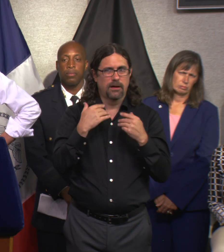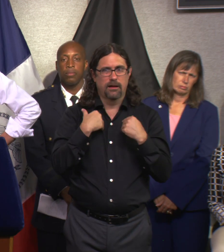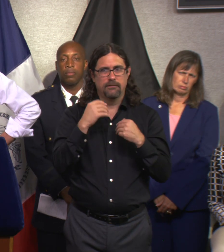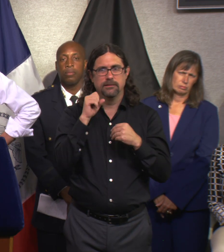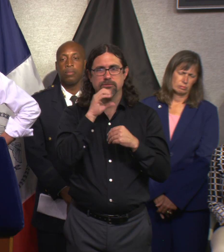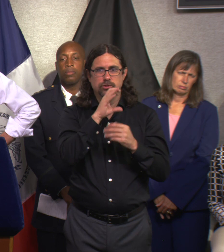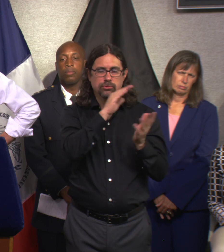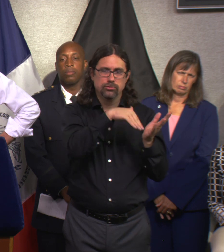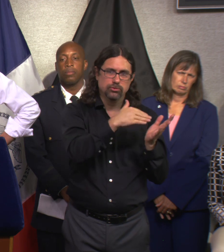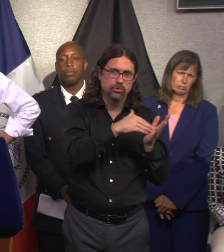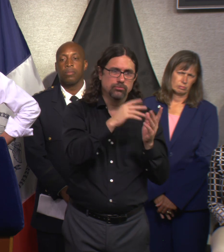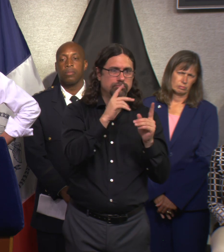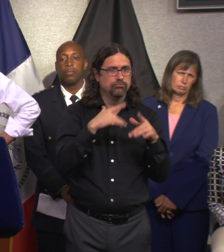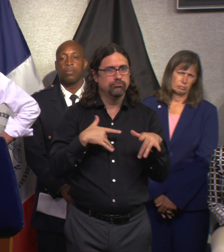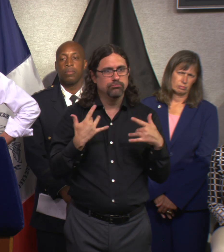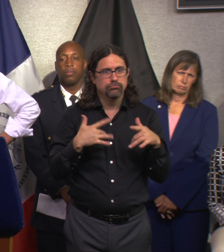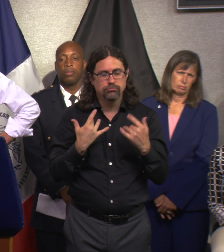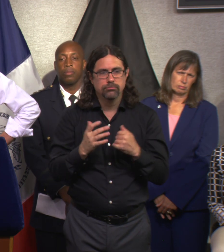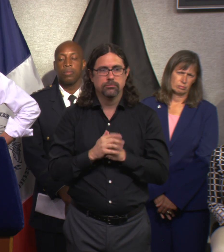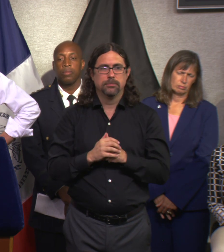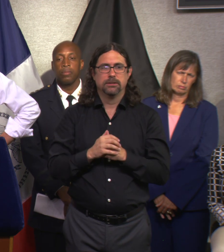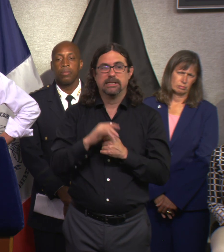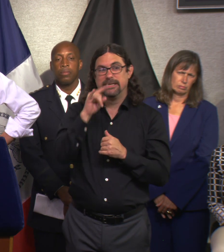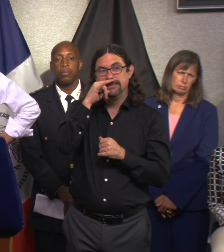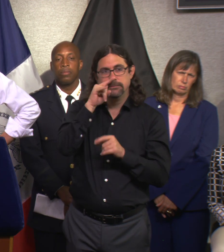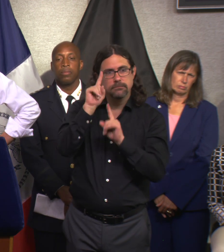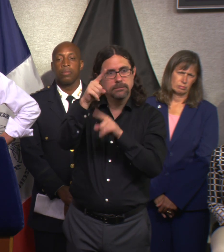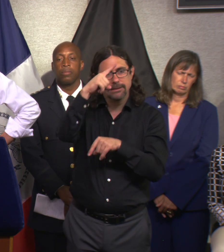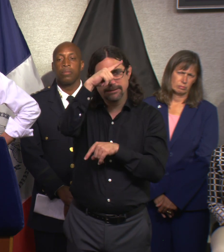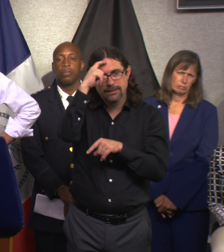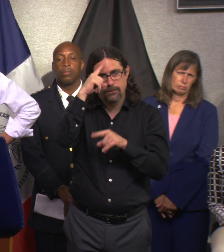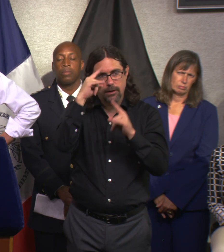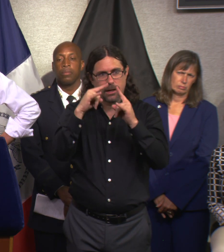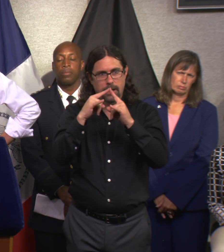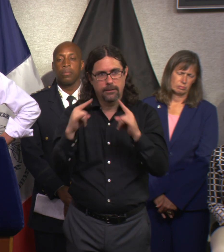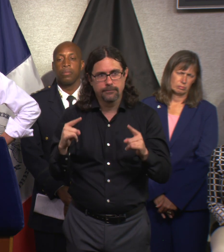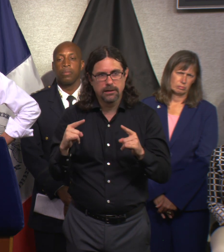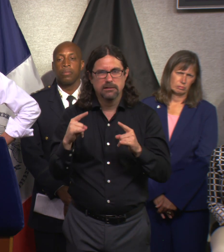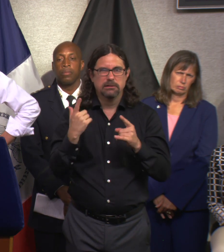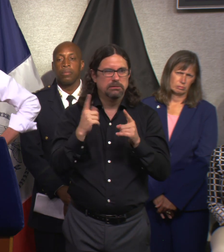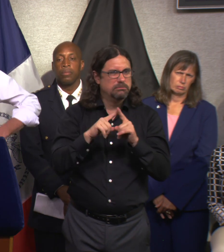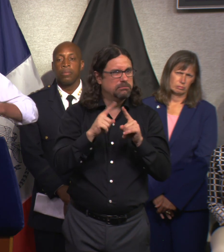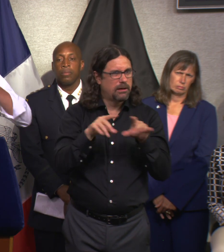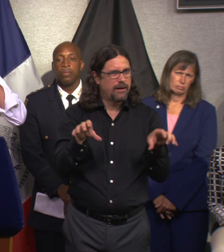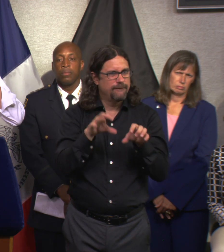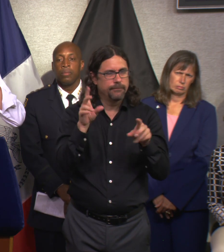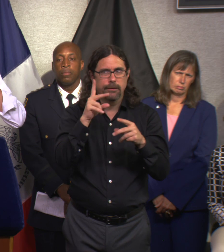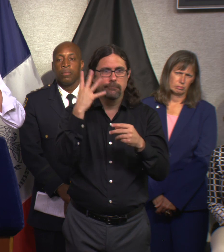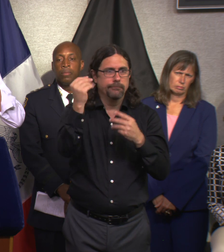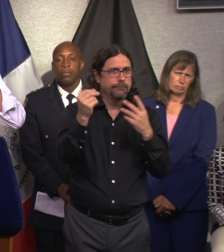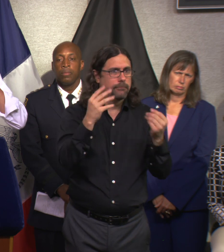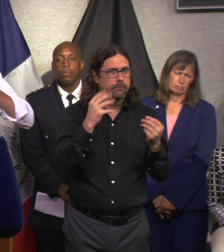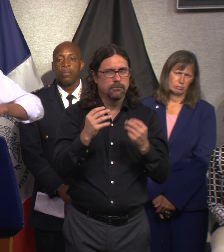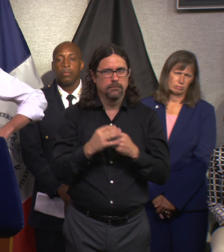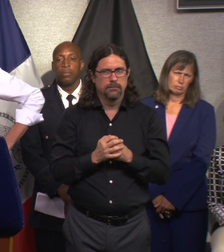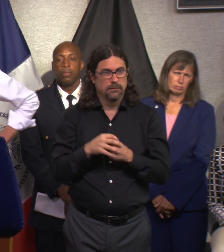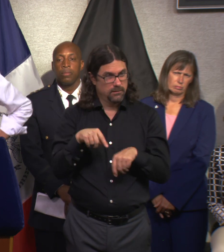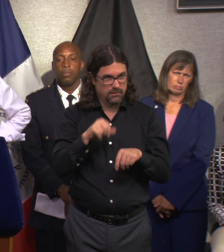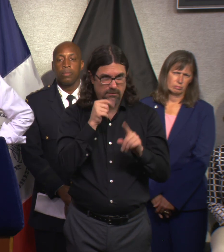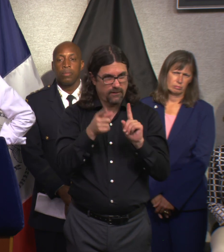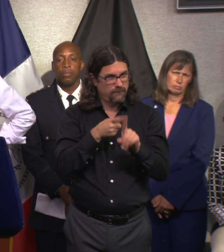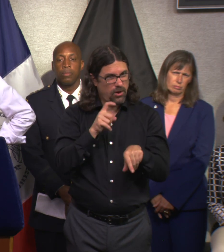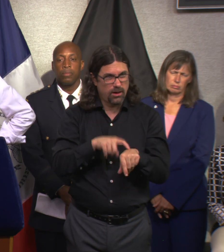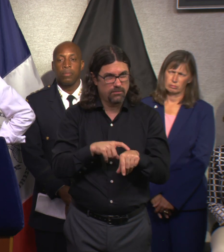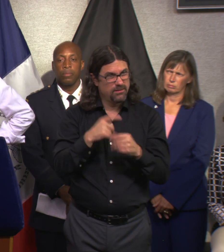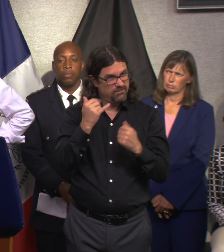They say it's happened 3 summers in a row. So they also, some of them have raised the question of whether you're focused on this. Are you a little checked